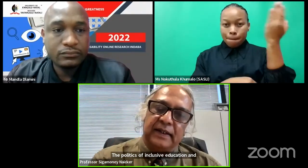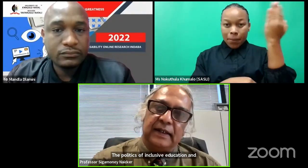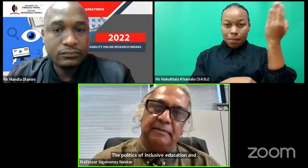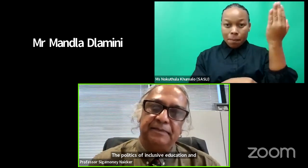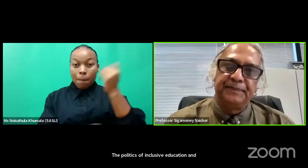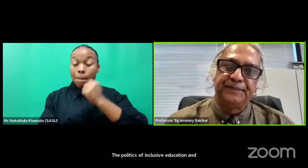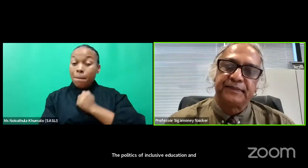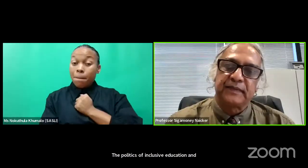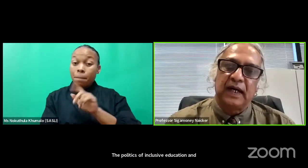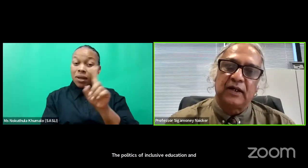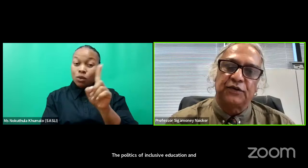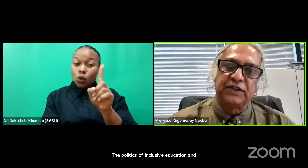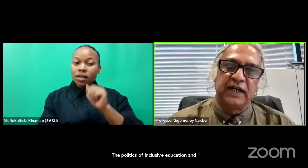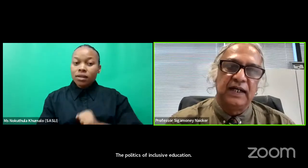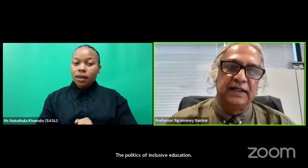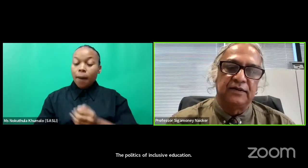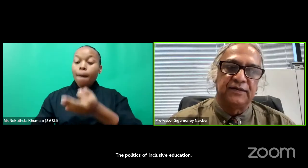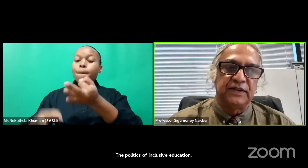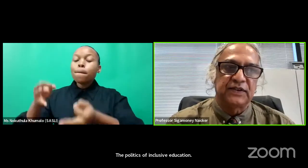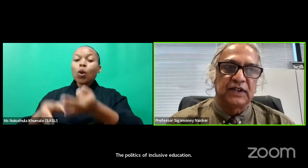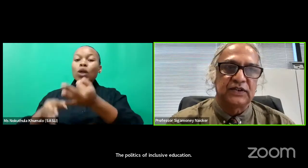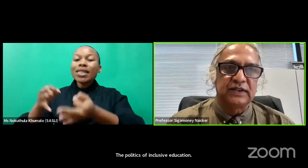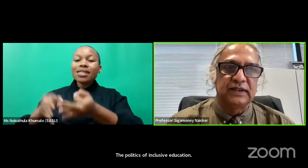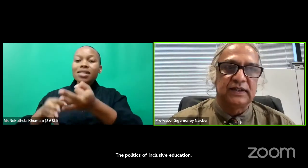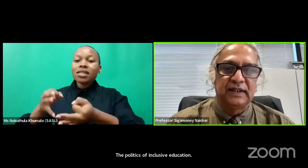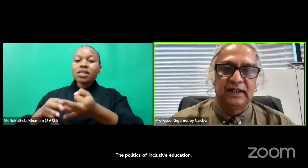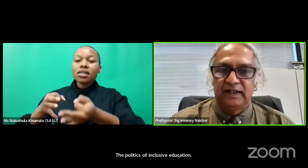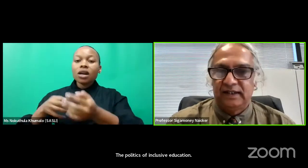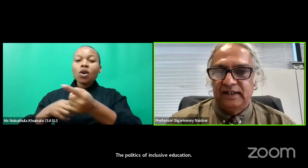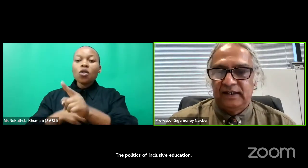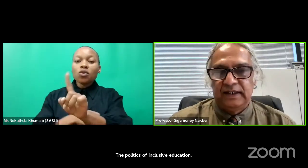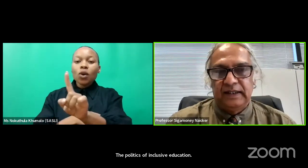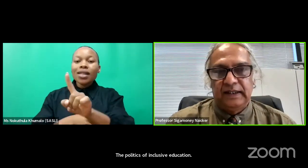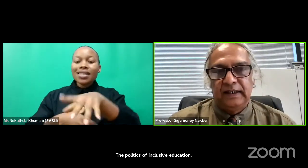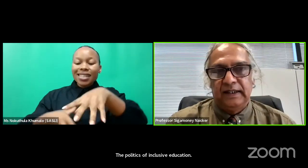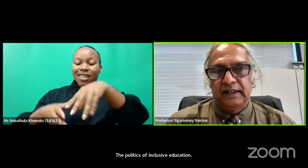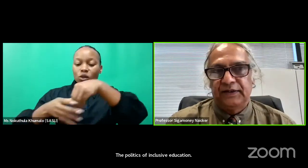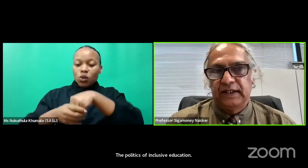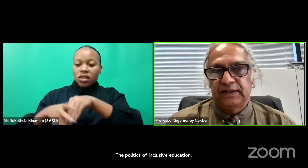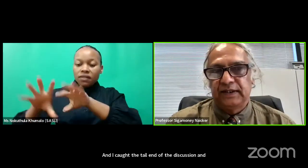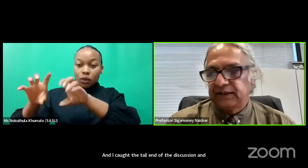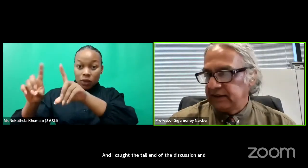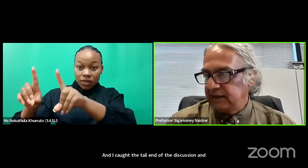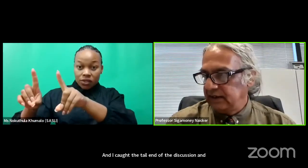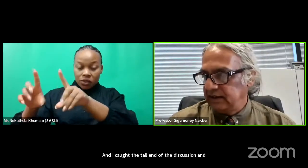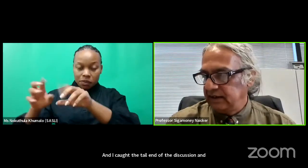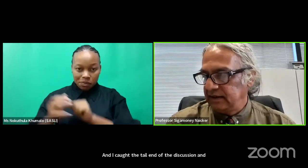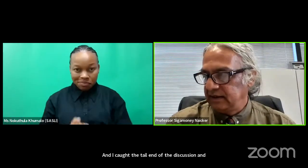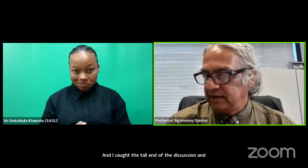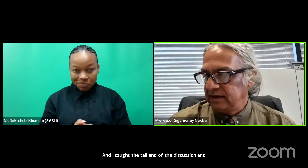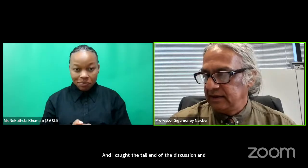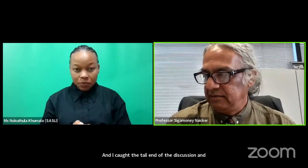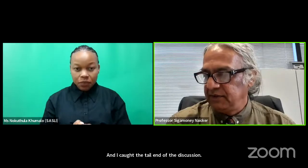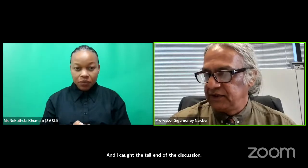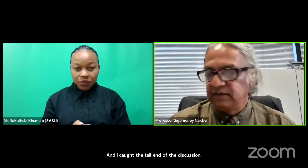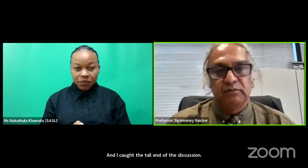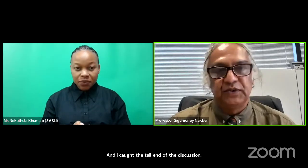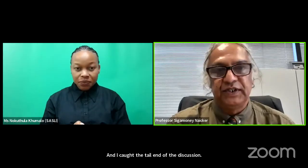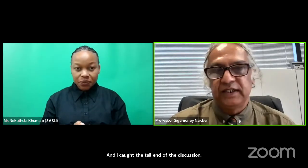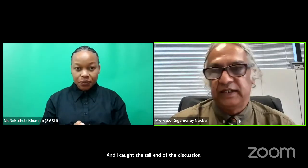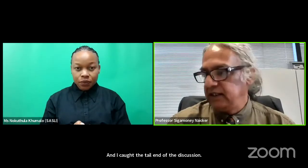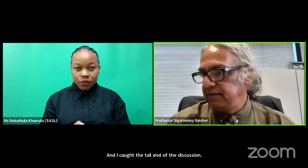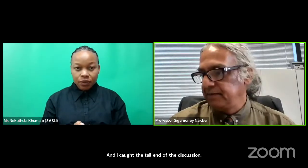And I caught the tail end of the discussion. And I think that